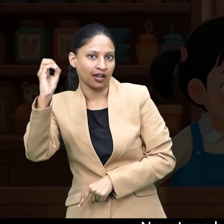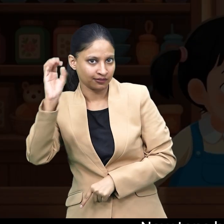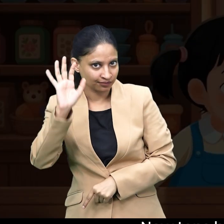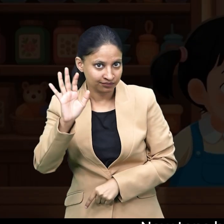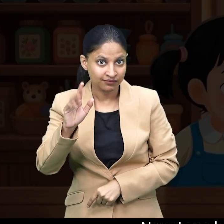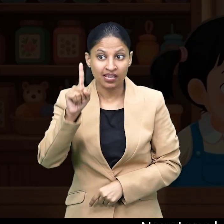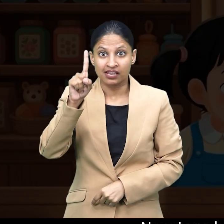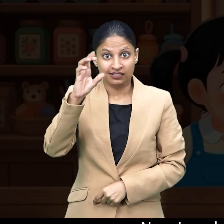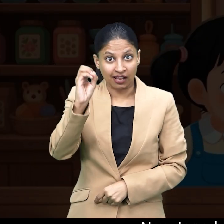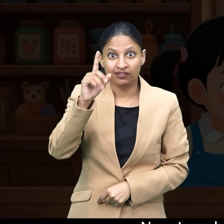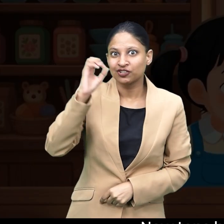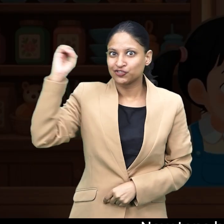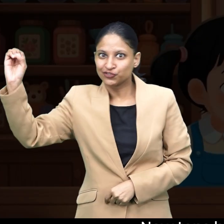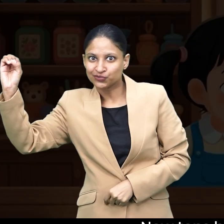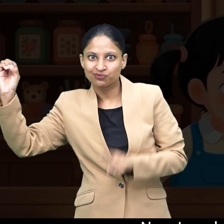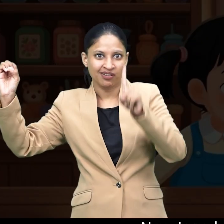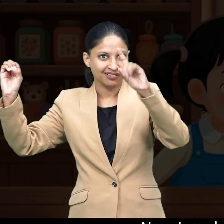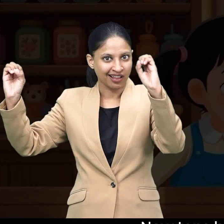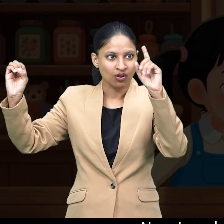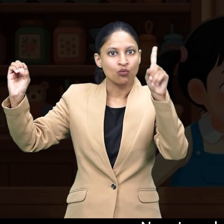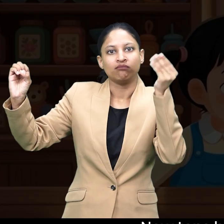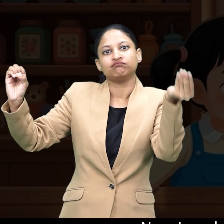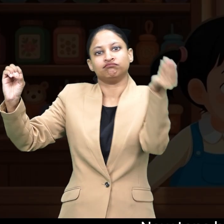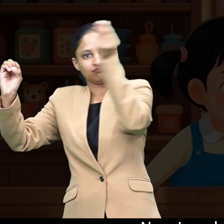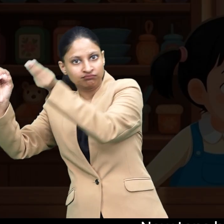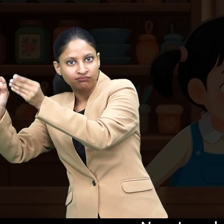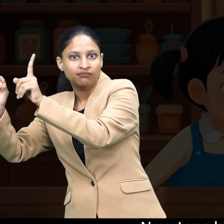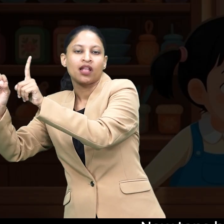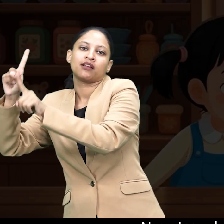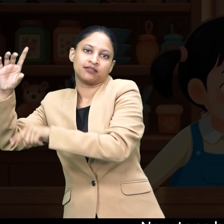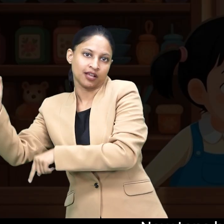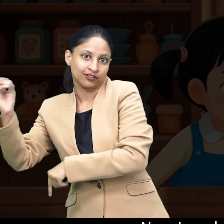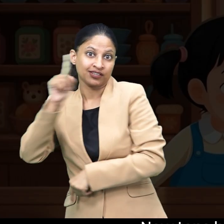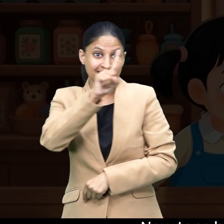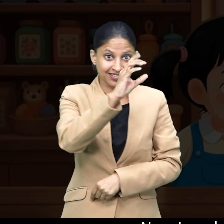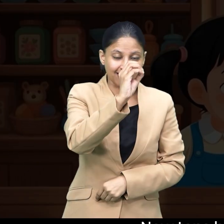Now tens become 9 and ones become 10.